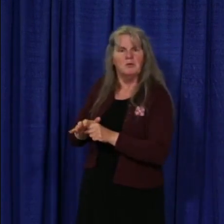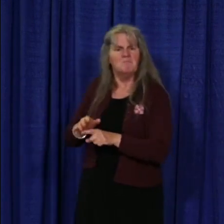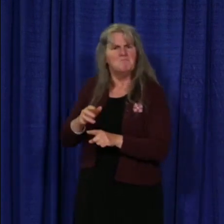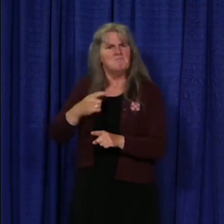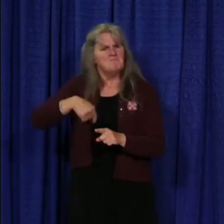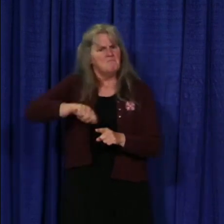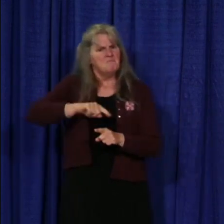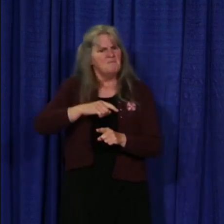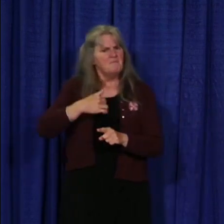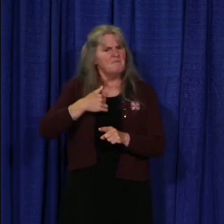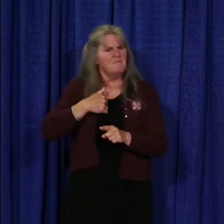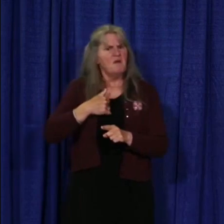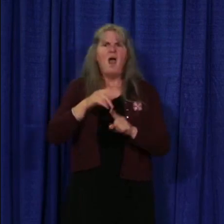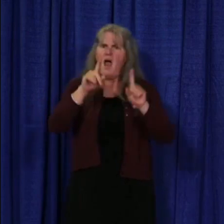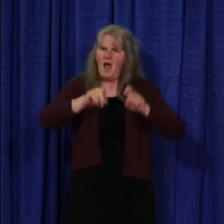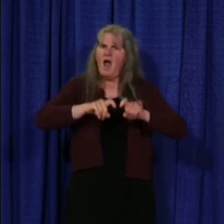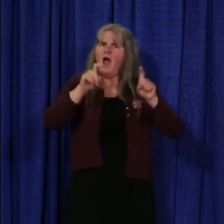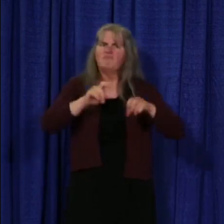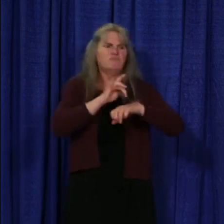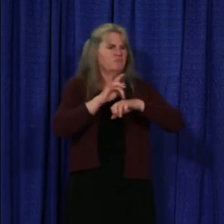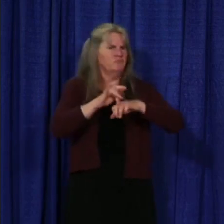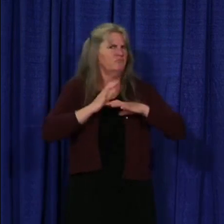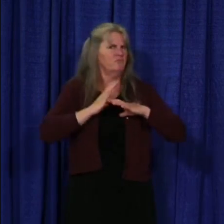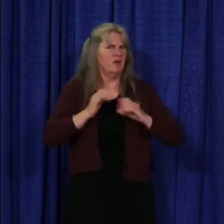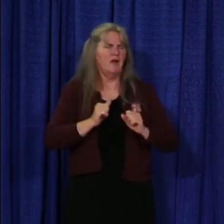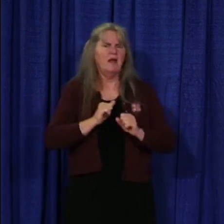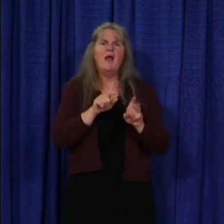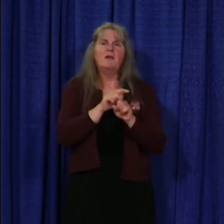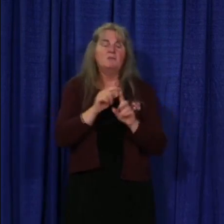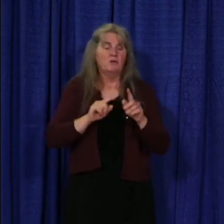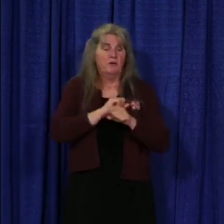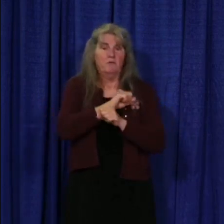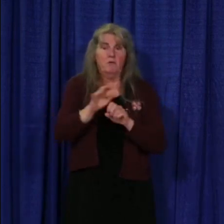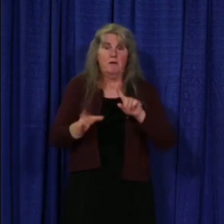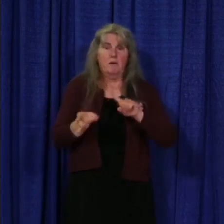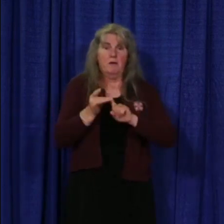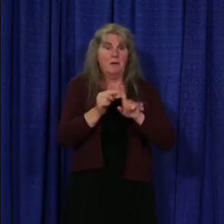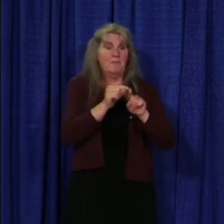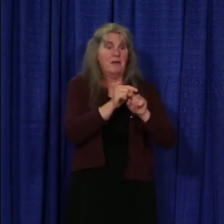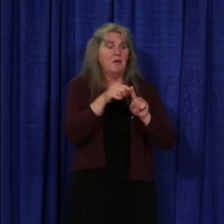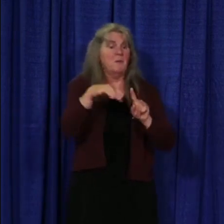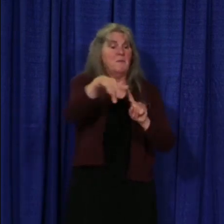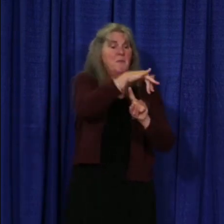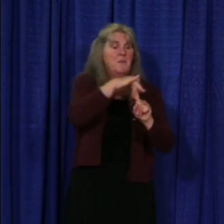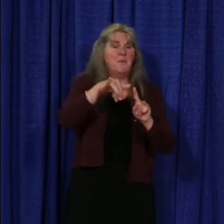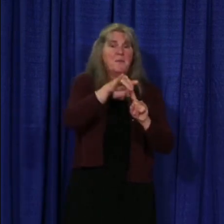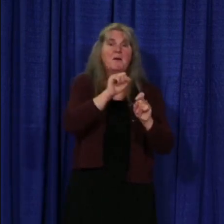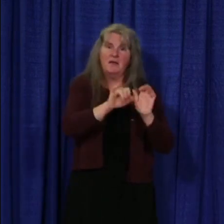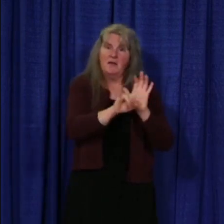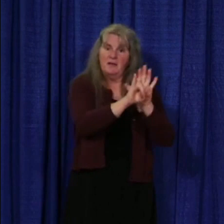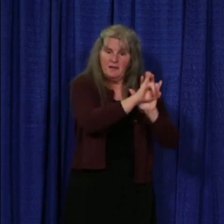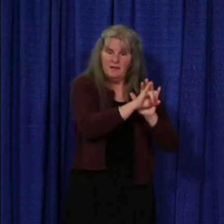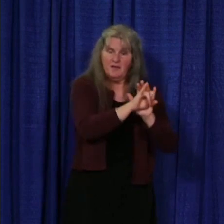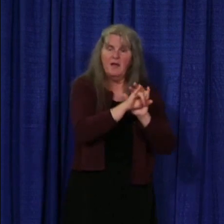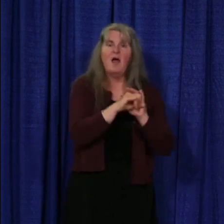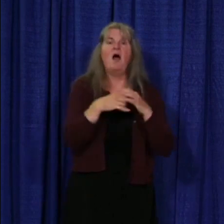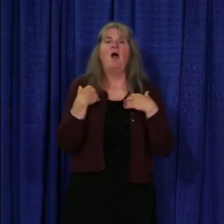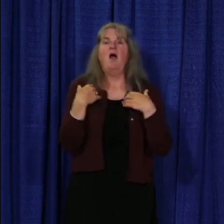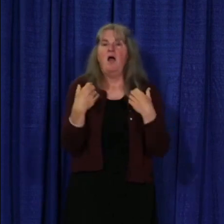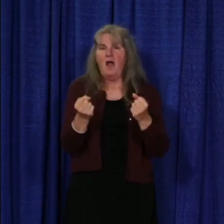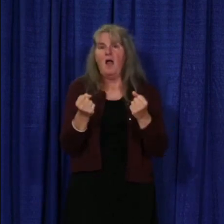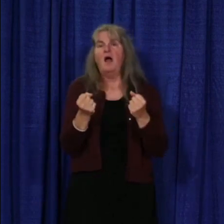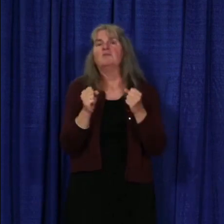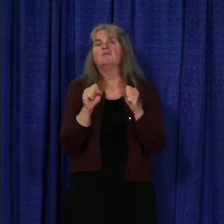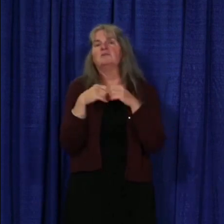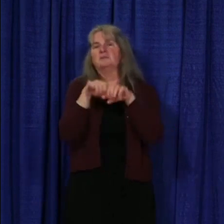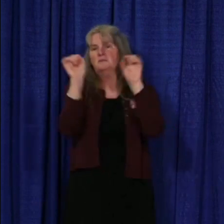our ability to test as necessary, to trace contacts as required. I'm confident in the healthcare system's surge plan